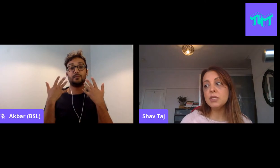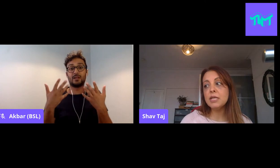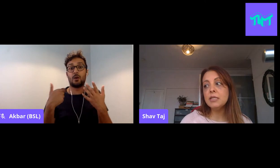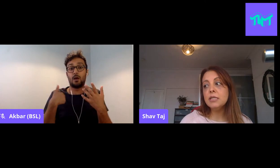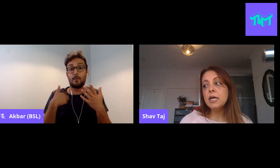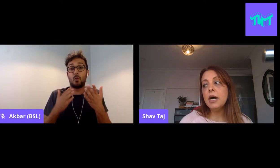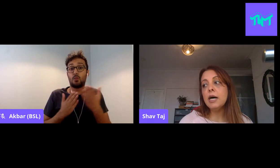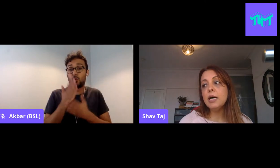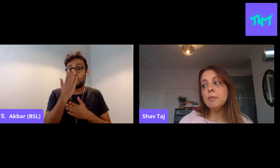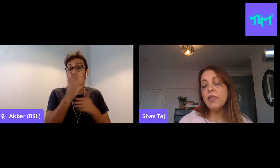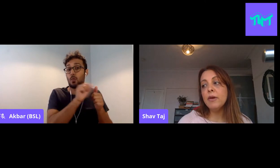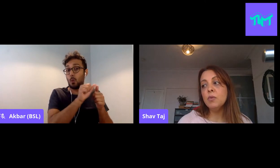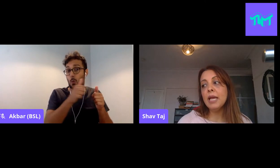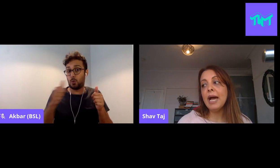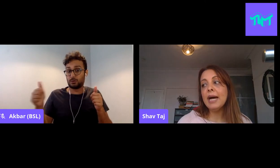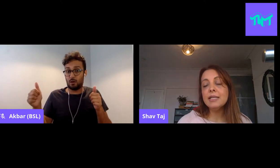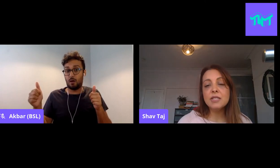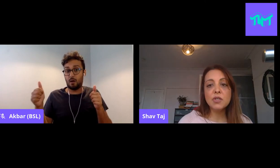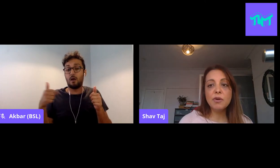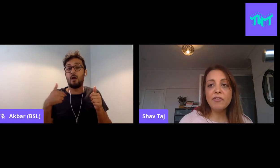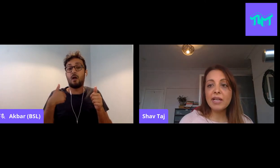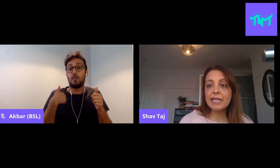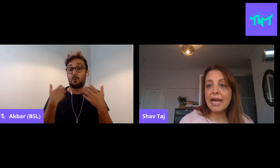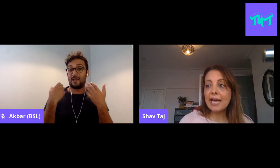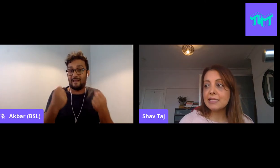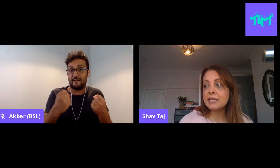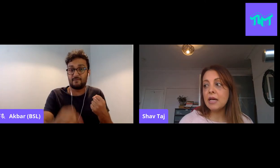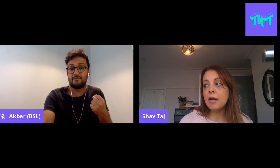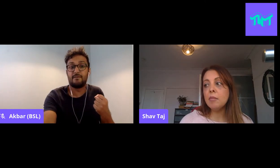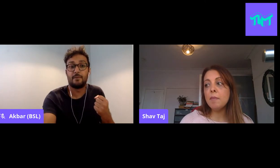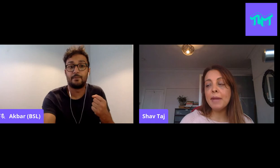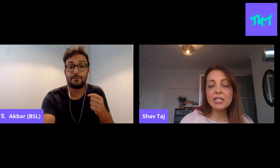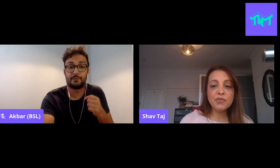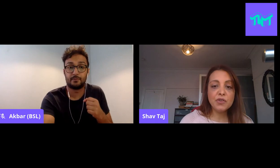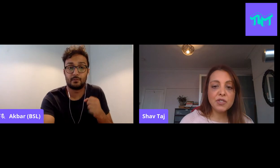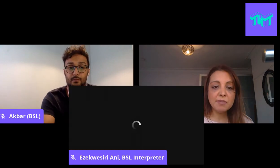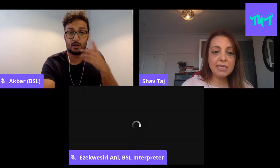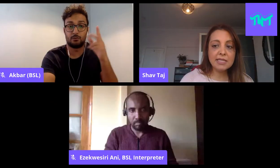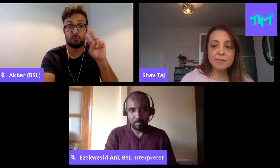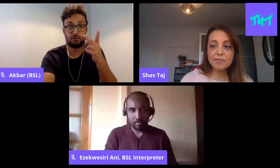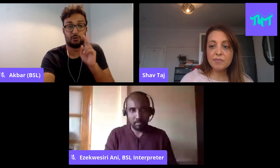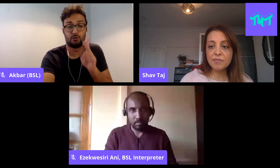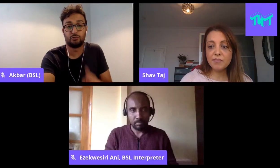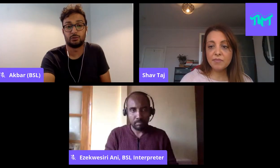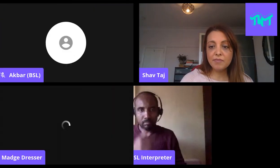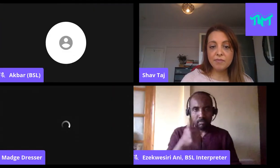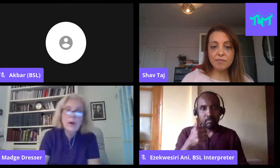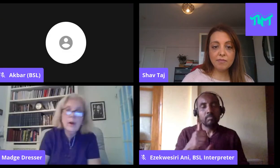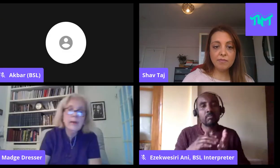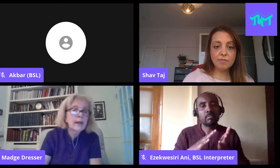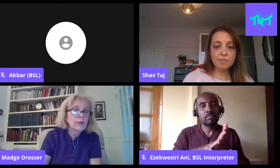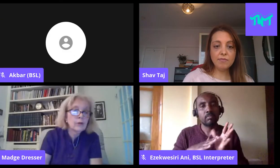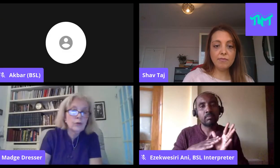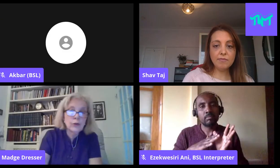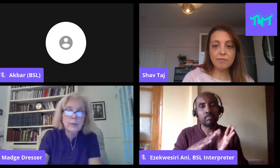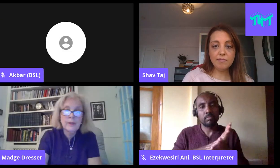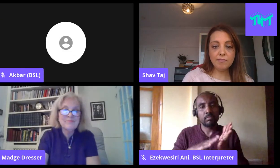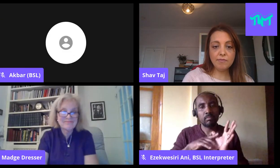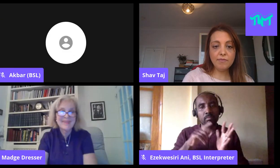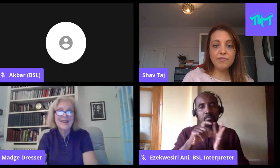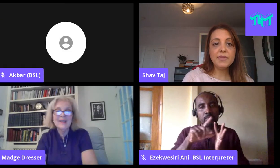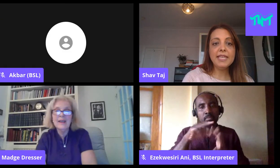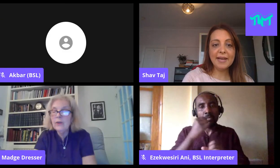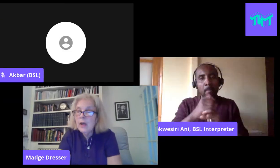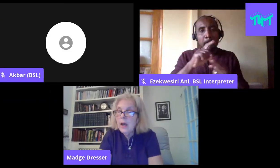the order that we had. So if I can ask Madge first, please. Right. Thank you. Can you hear